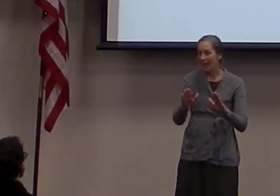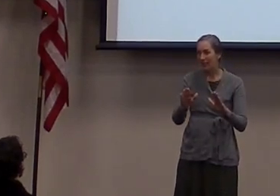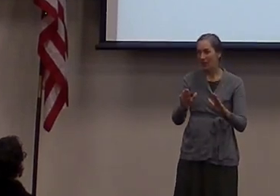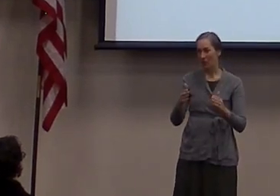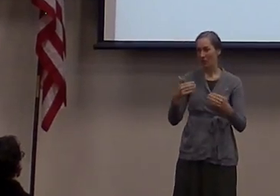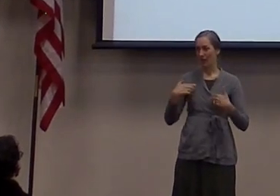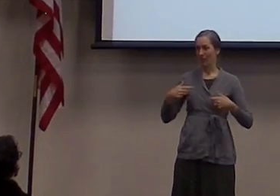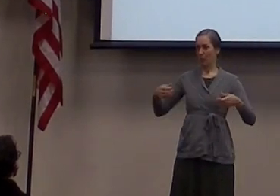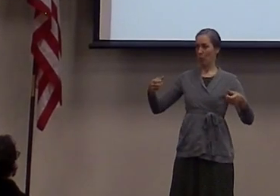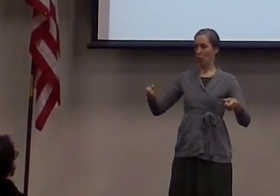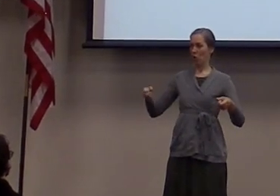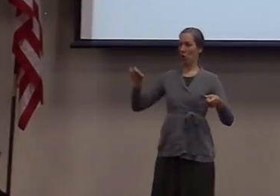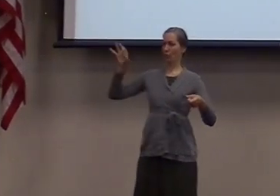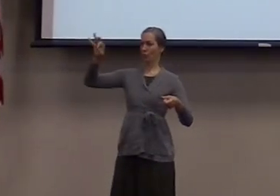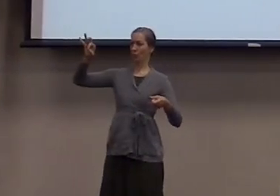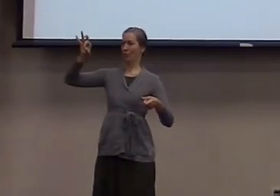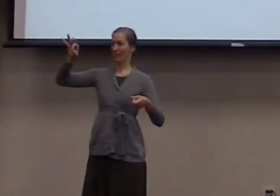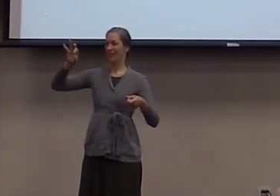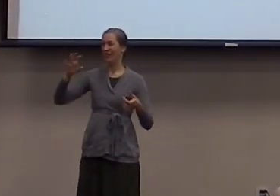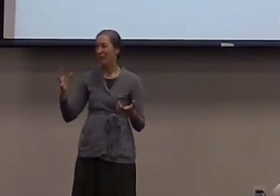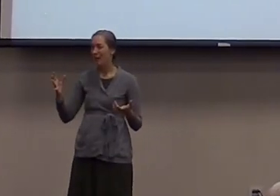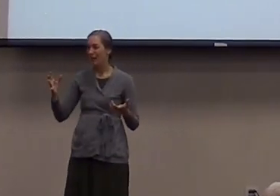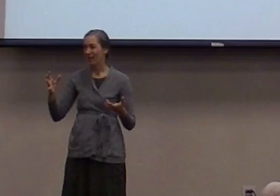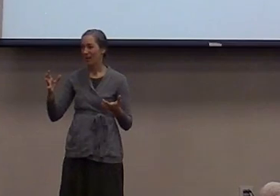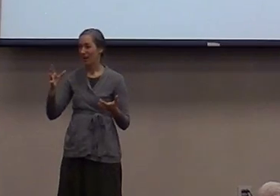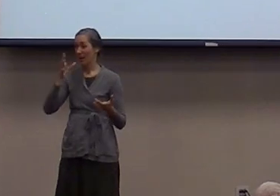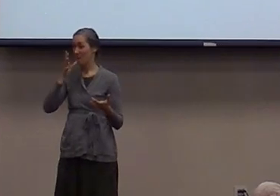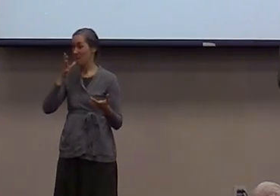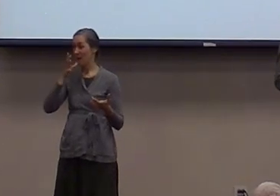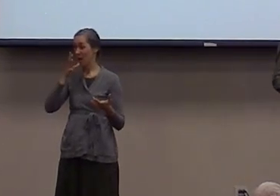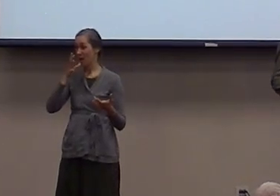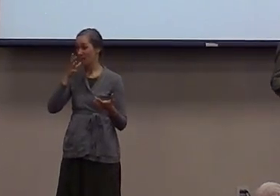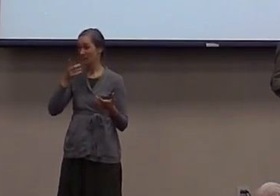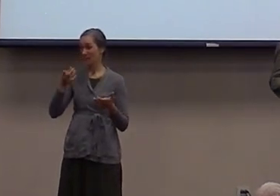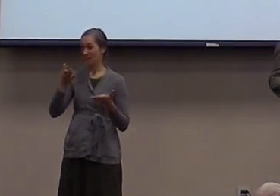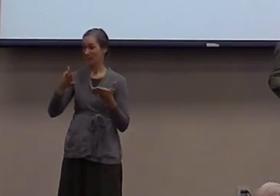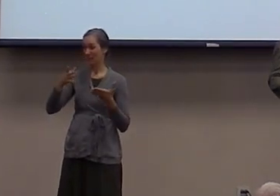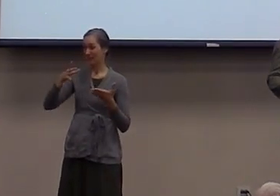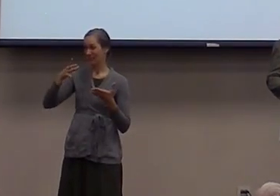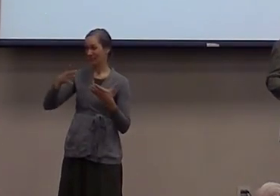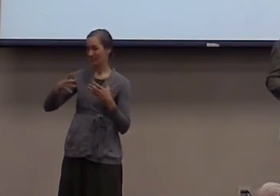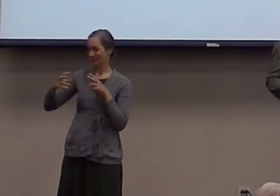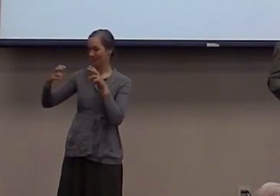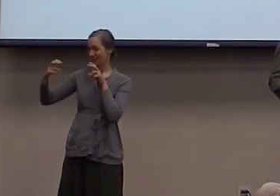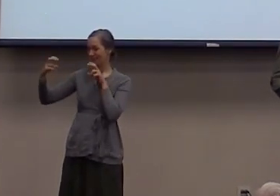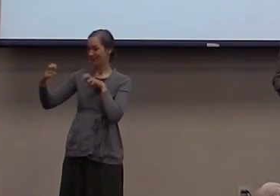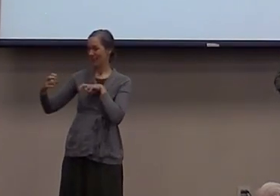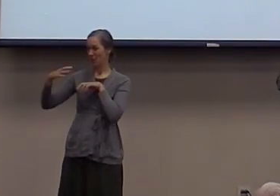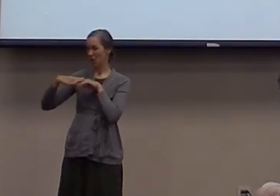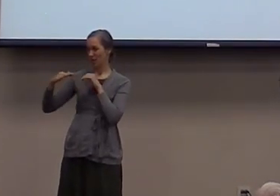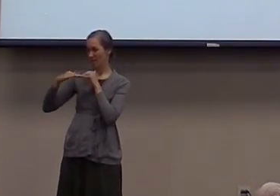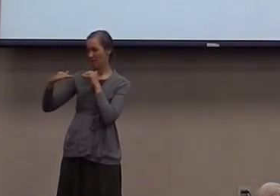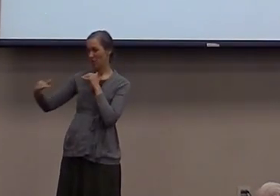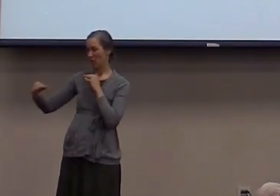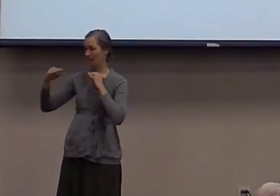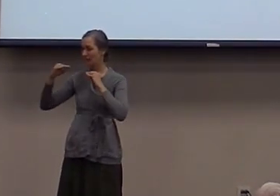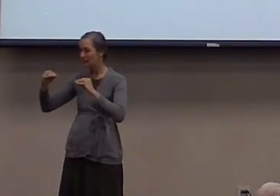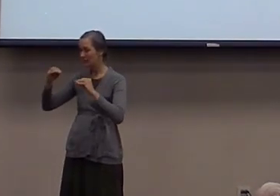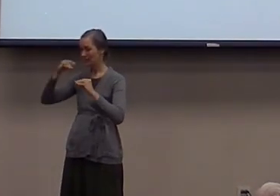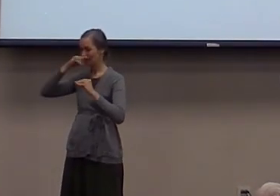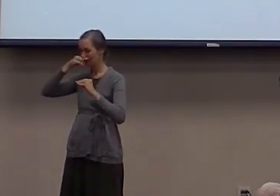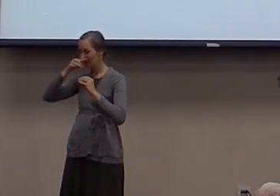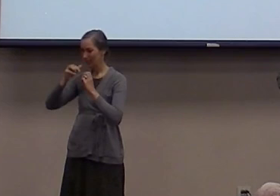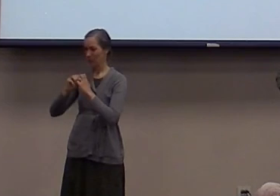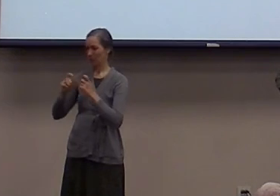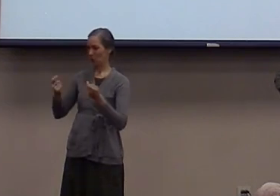this, but the teaching that a mom does on the floor surrounded by blocks and little toys. She needs to hear the Word preach